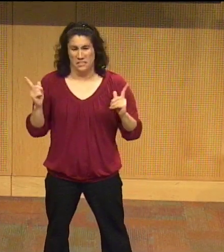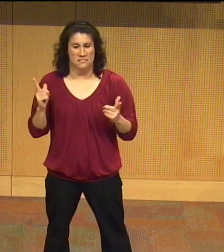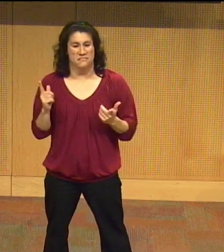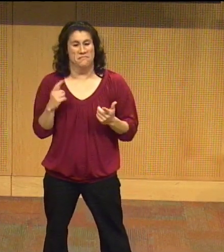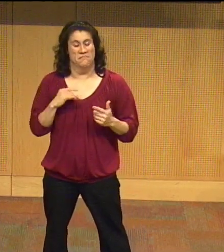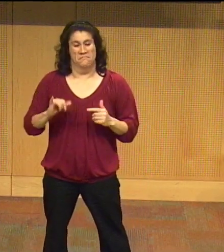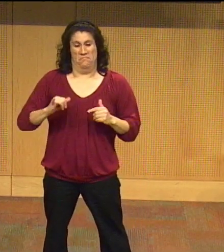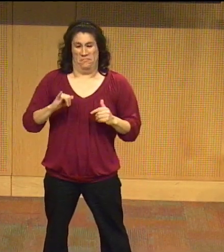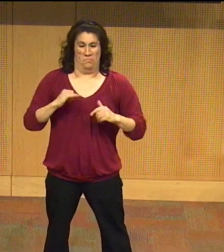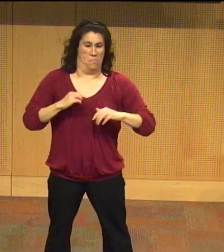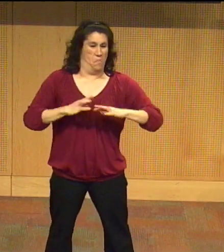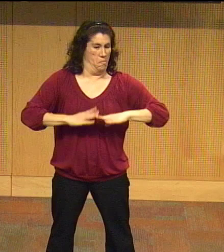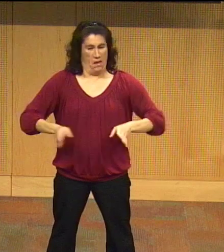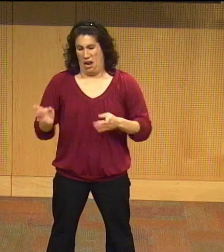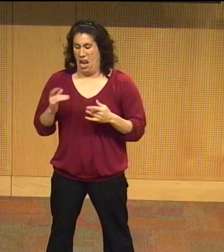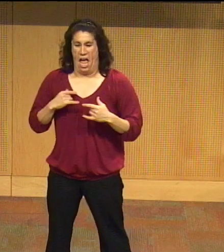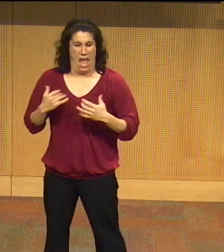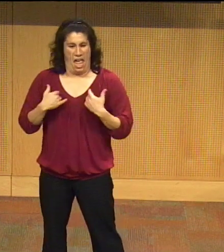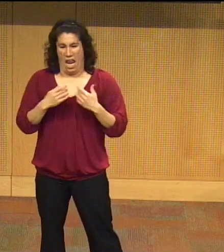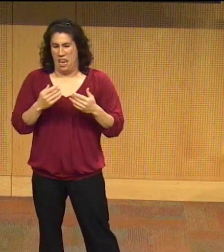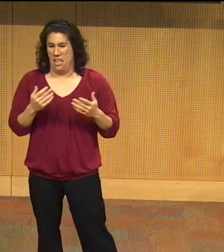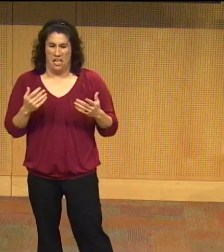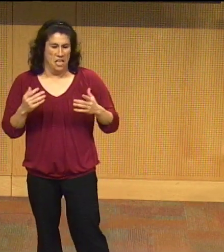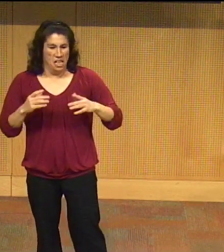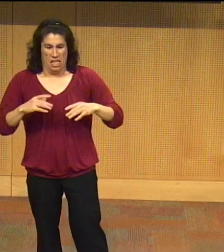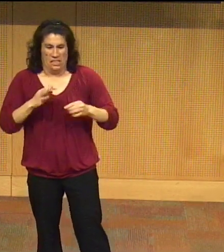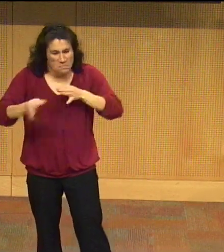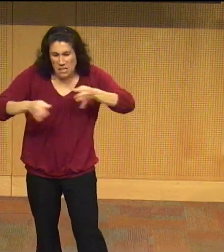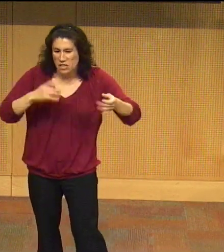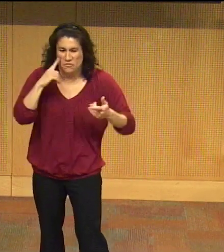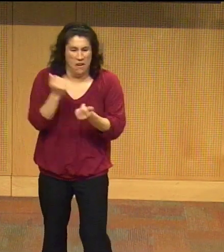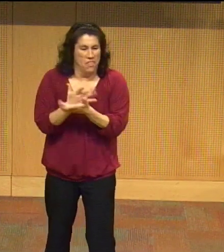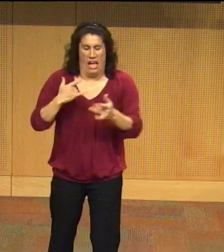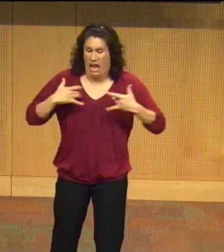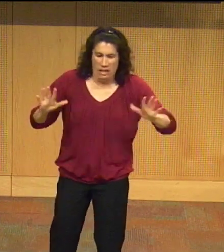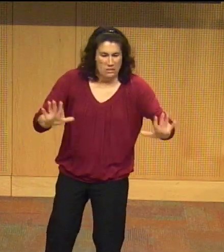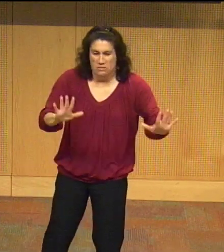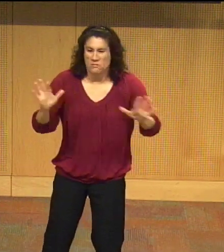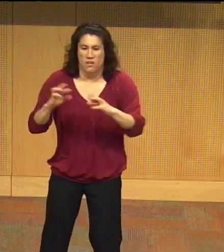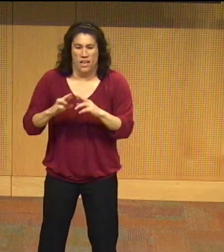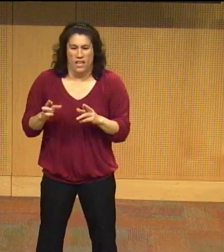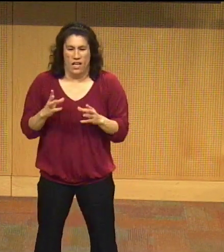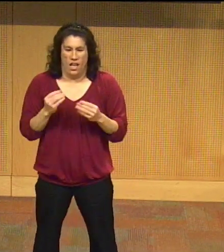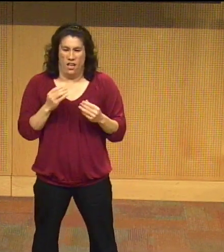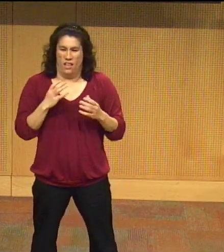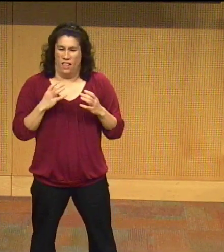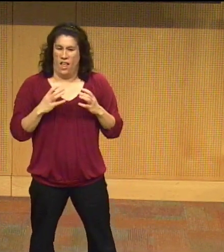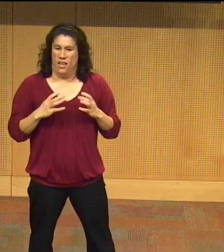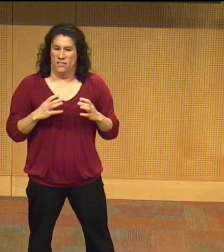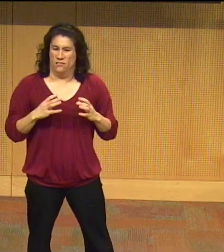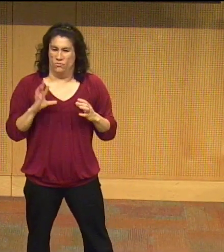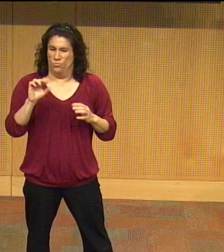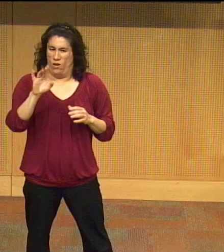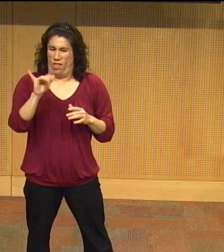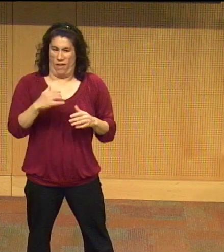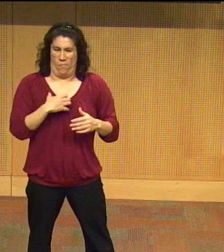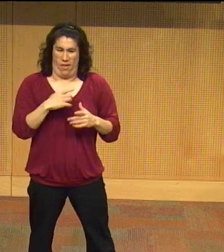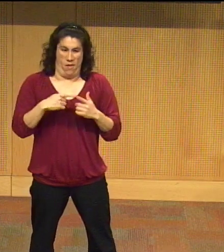most of the clients I worked with were totally okay with it. And, they would explain what they needed to, tell me about the